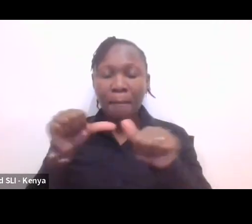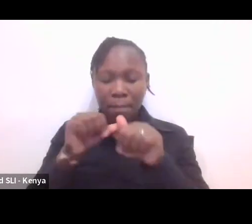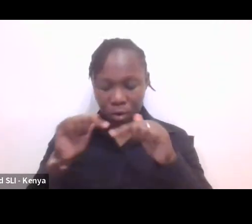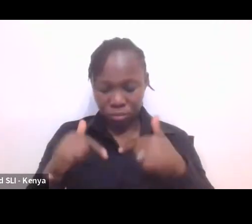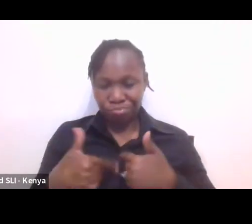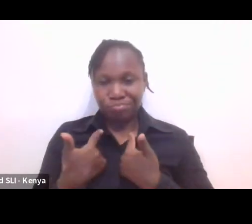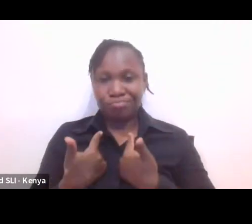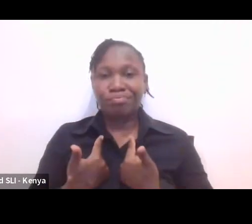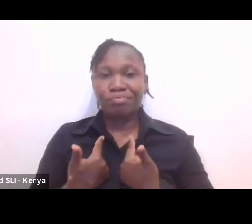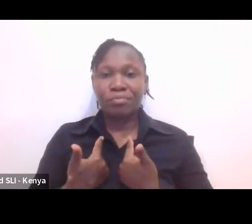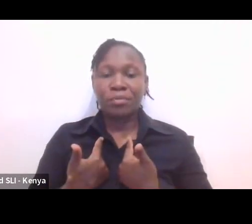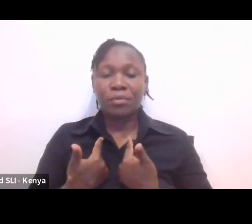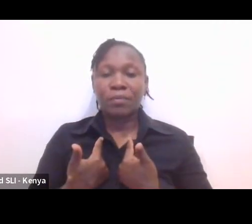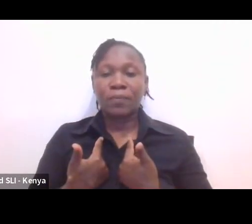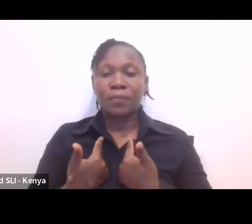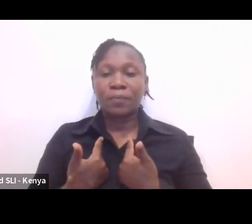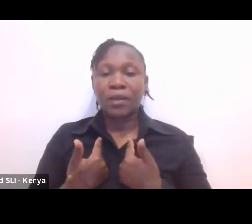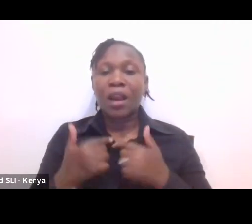and about their prospects.